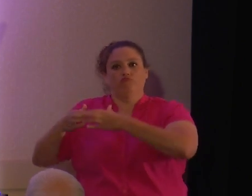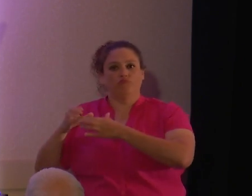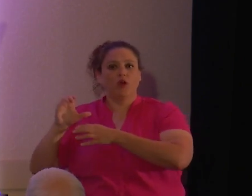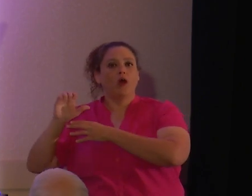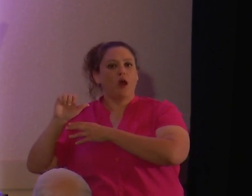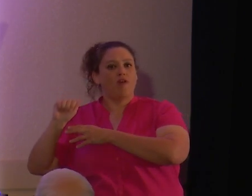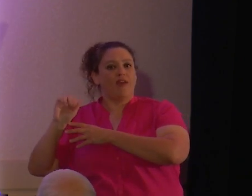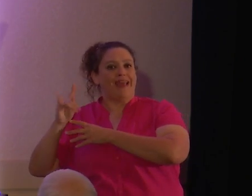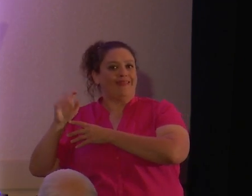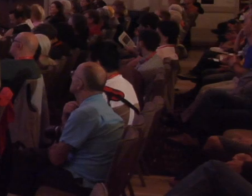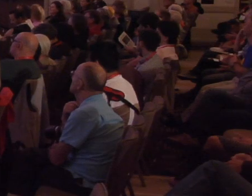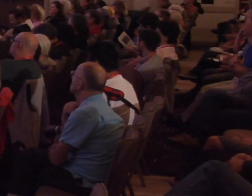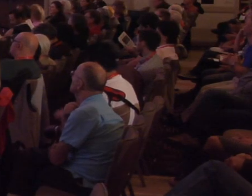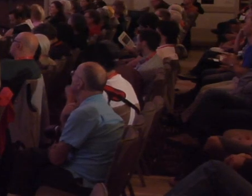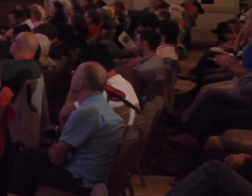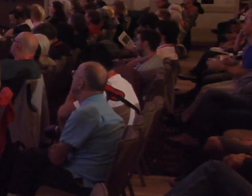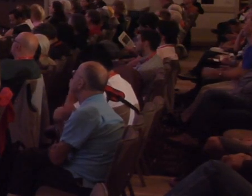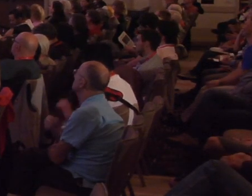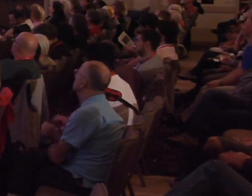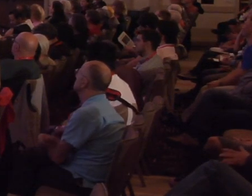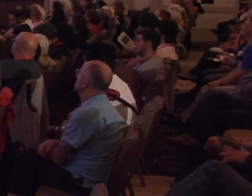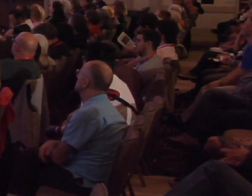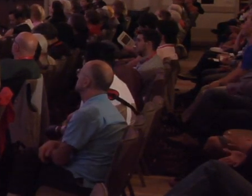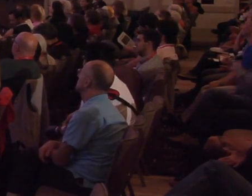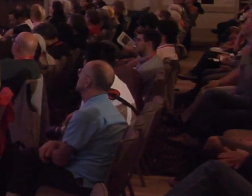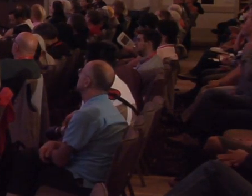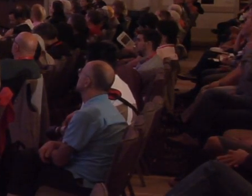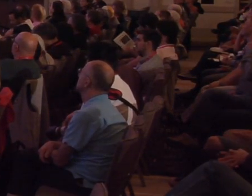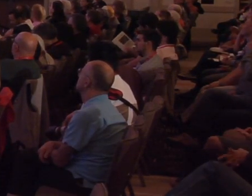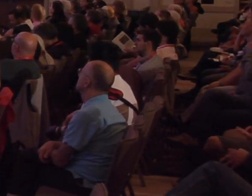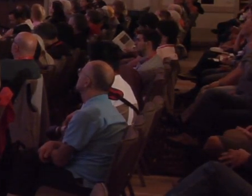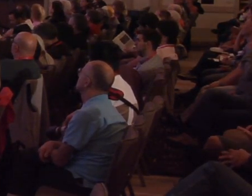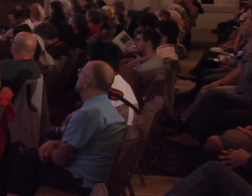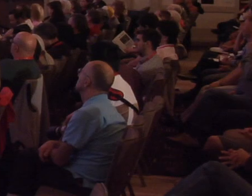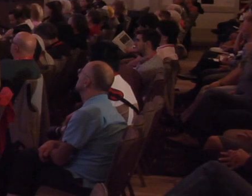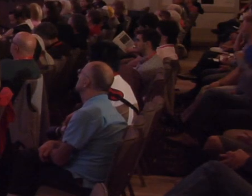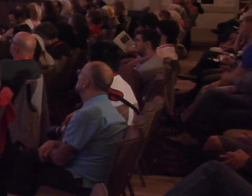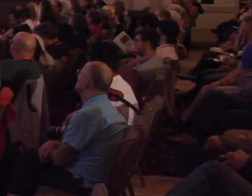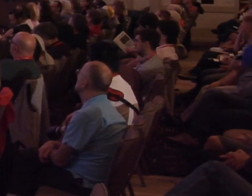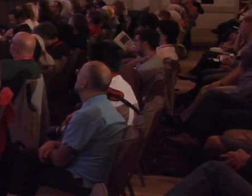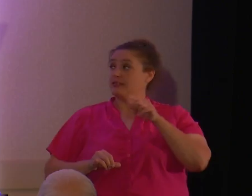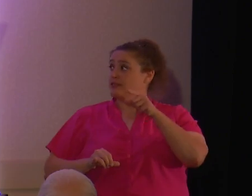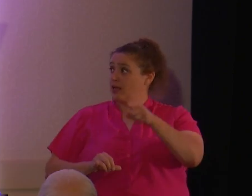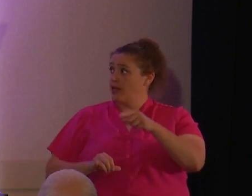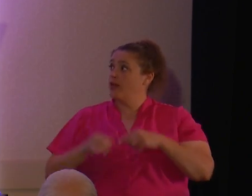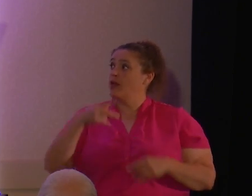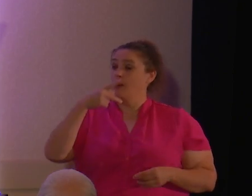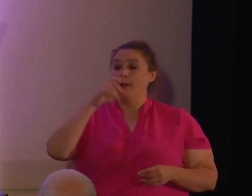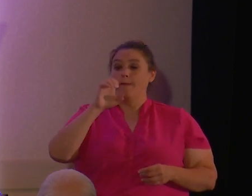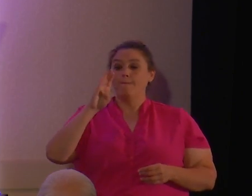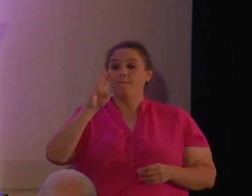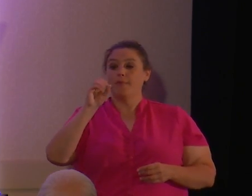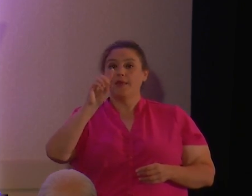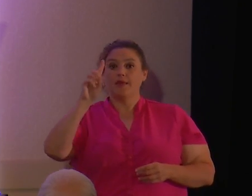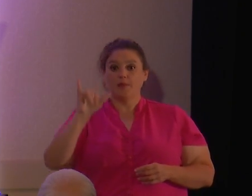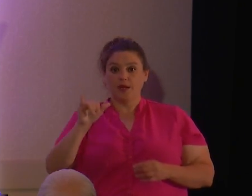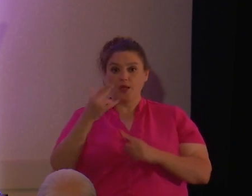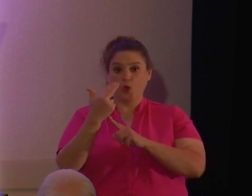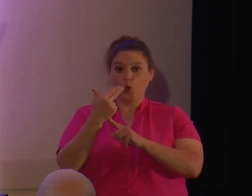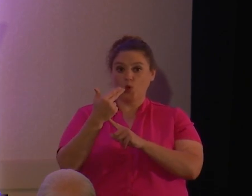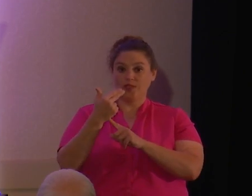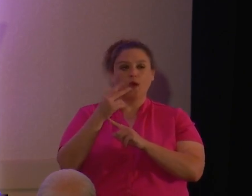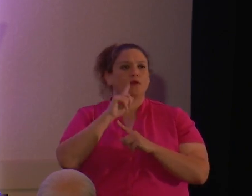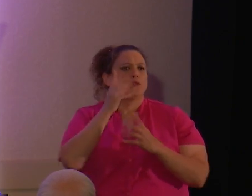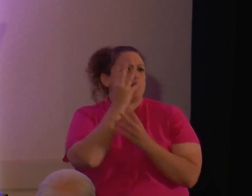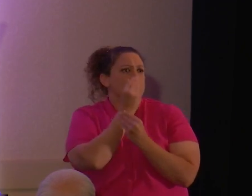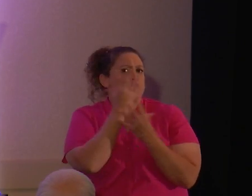South, or the Bible Belt. We'll be staying at the Peabody Hotel. The Peabody Hotel is a beautiful hotel.